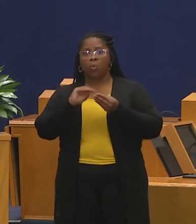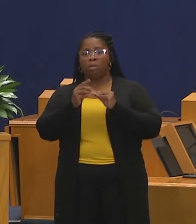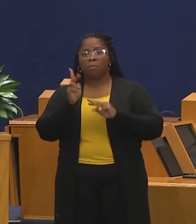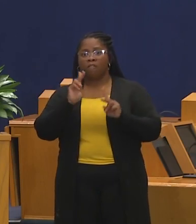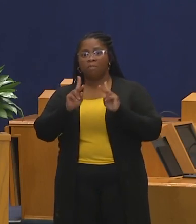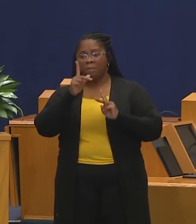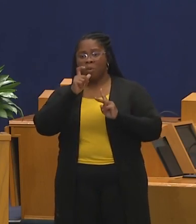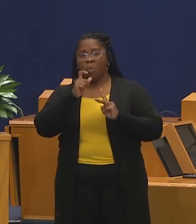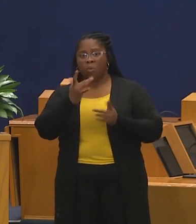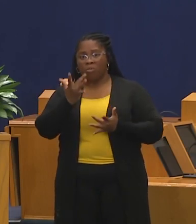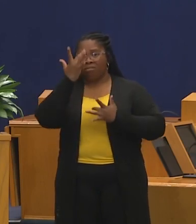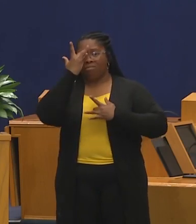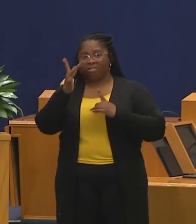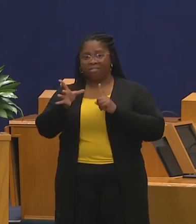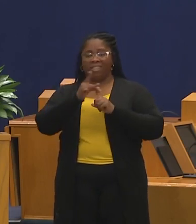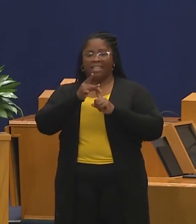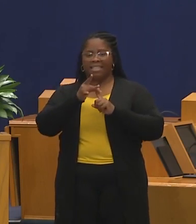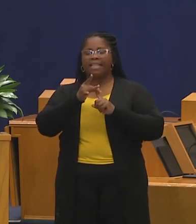time.